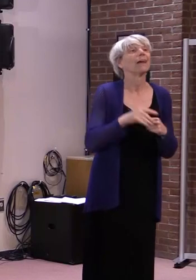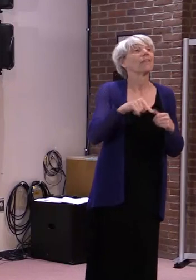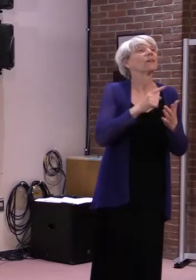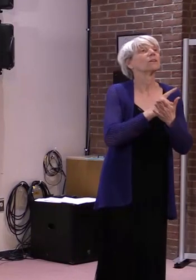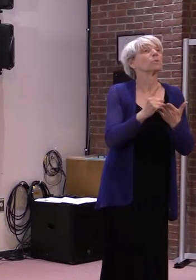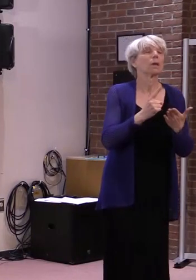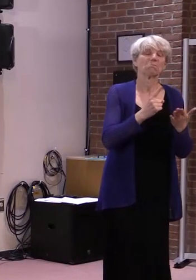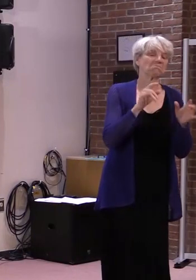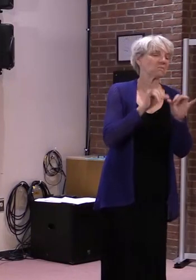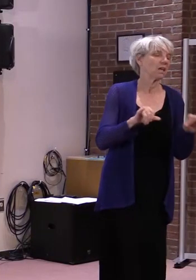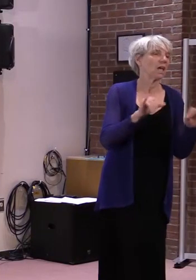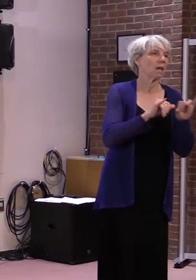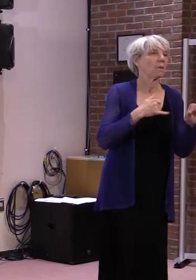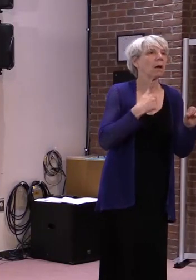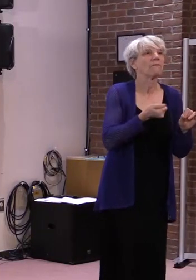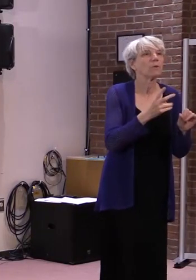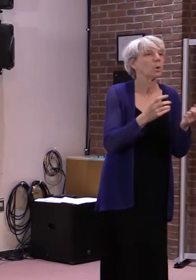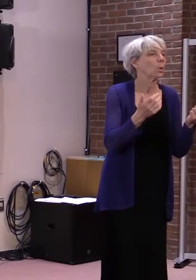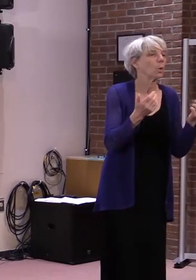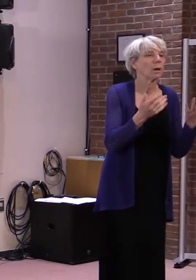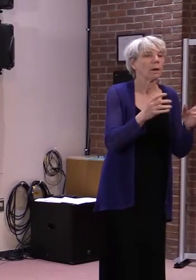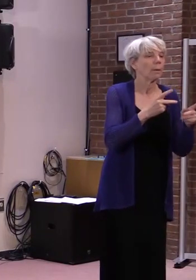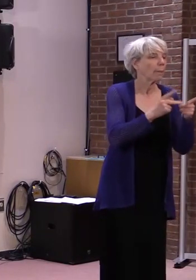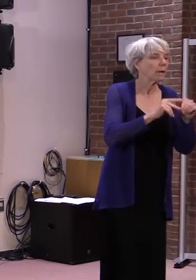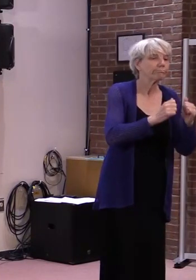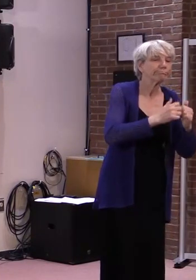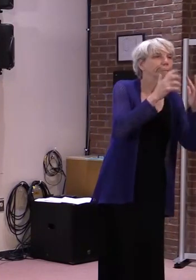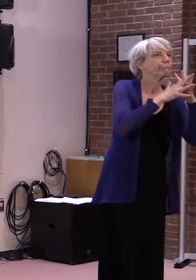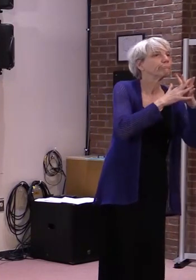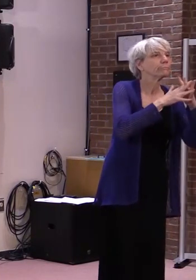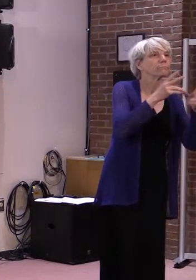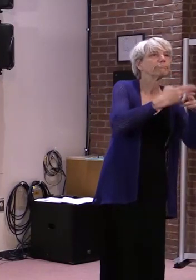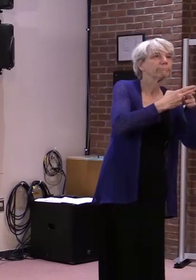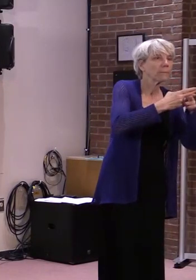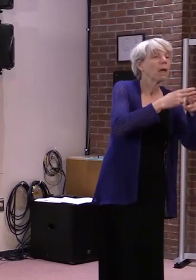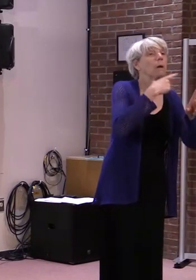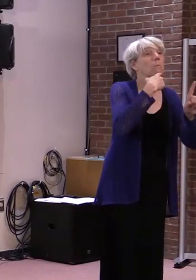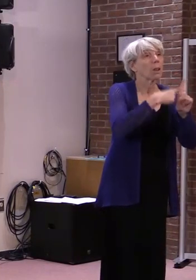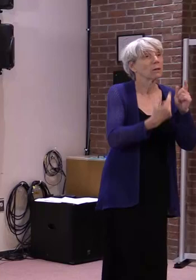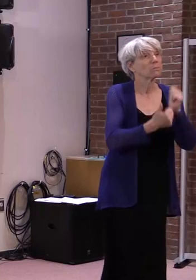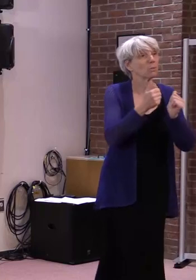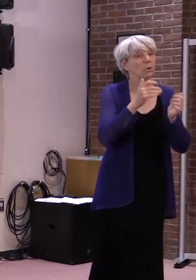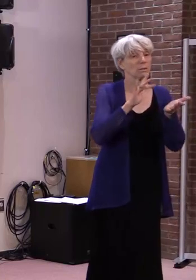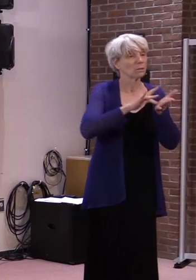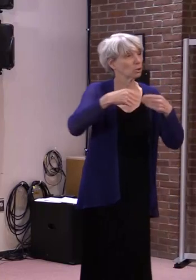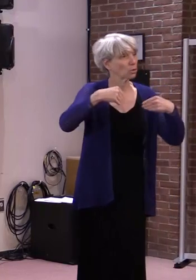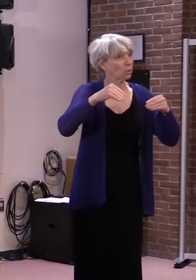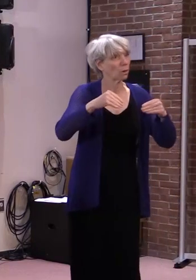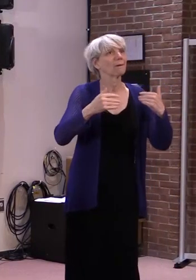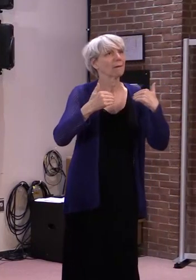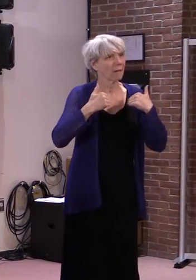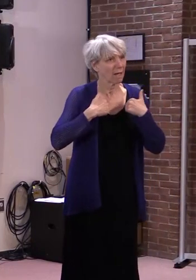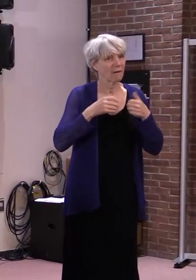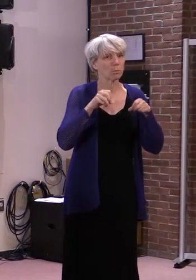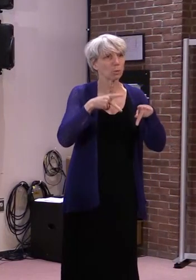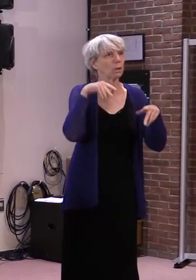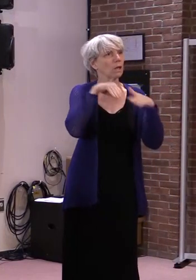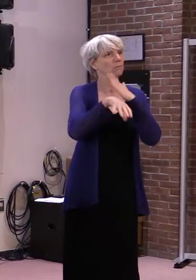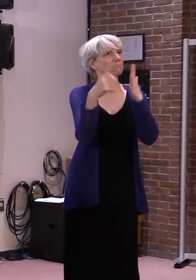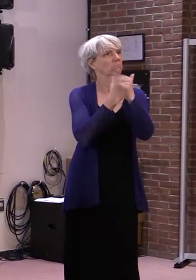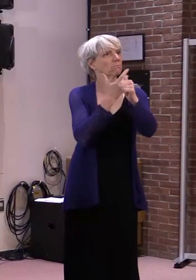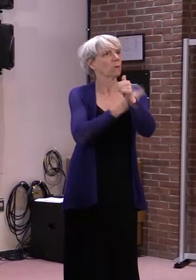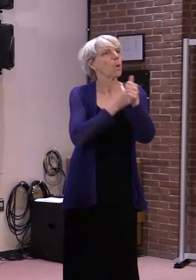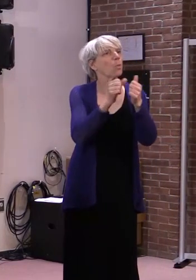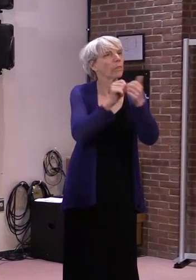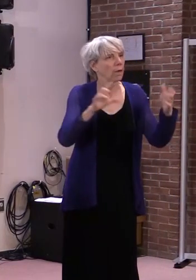as usual, but as I've mentioned before, most pharmacies around the state are also offering walk-in vaccinations.